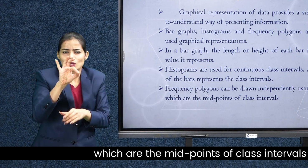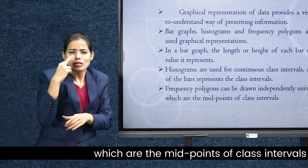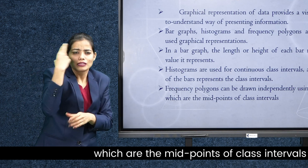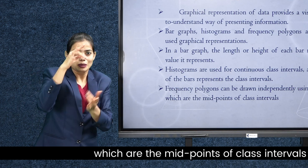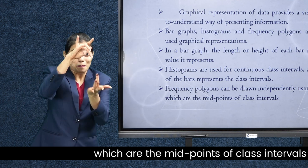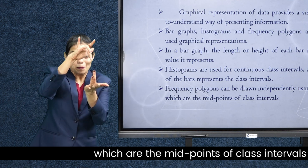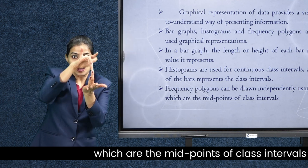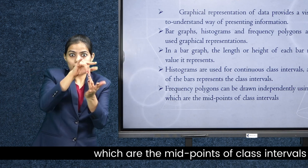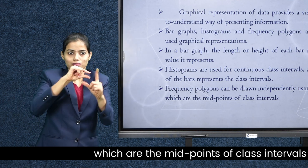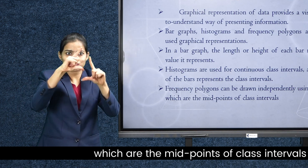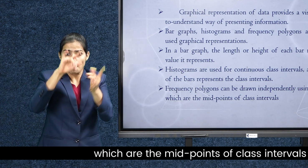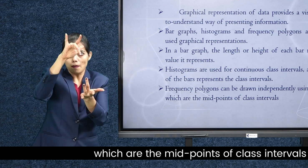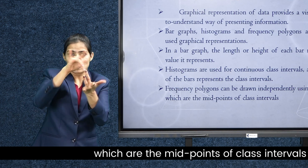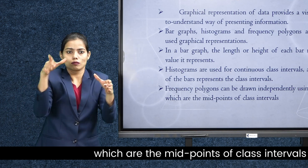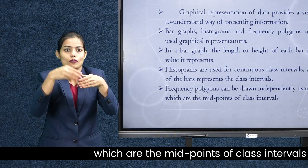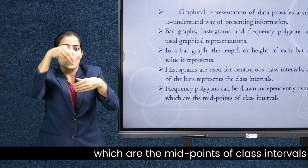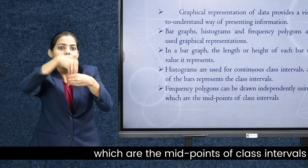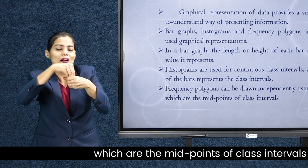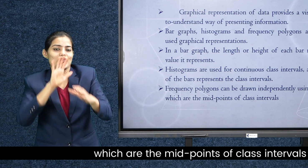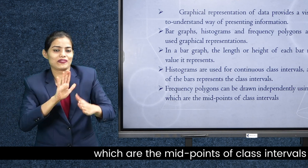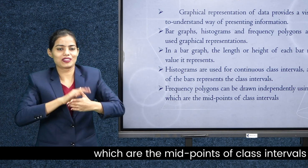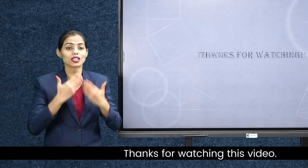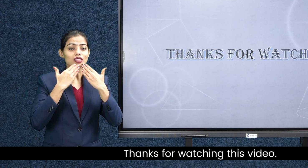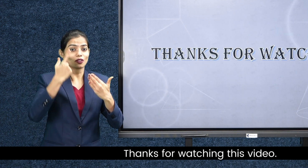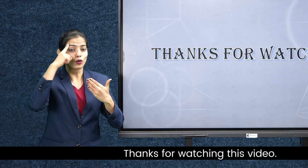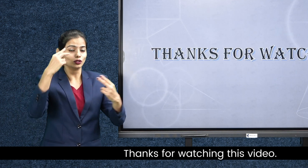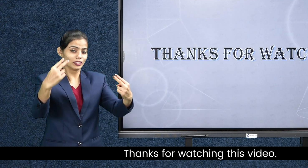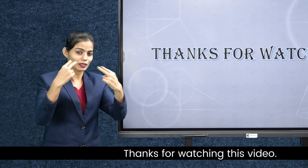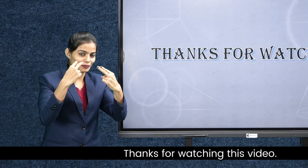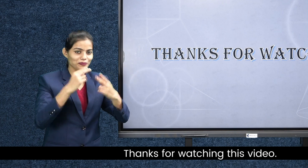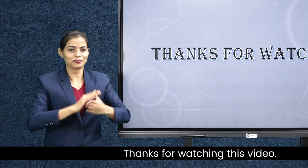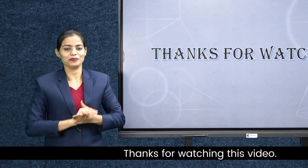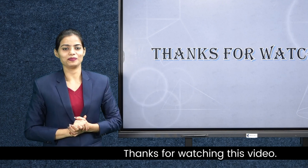intervals. Thanks for watching this video.